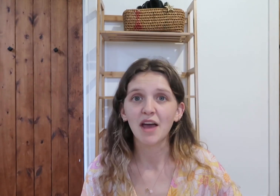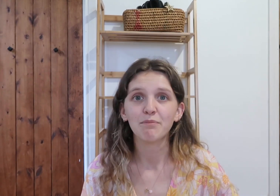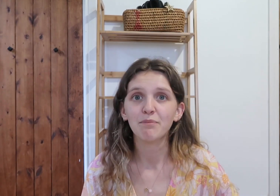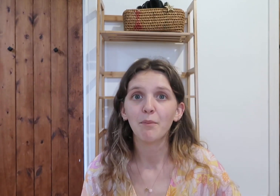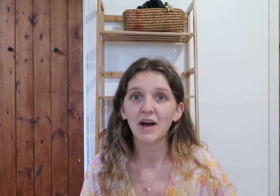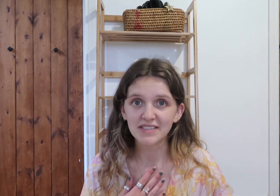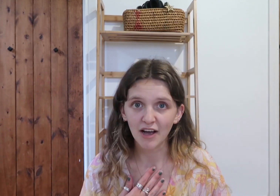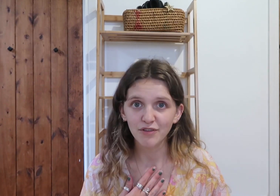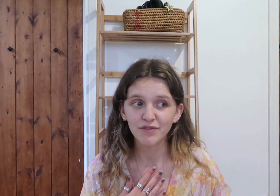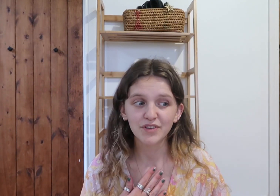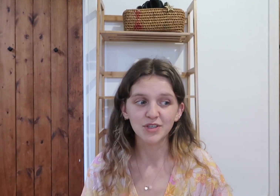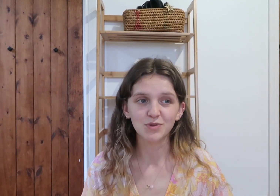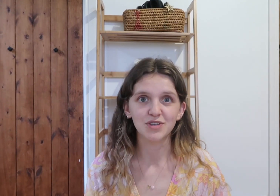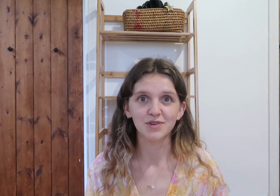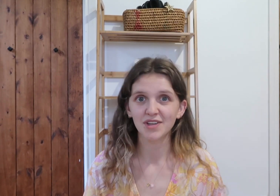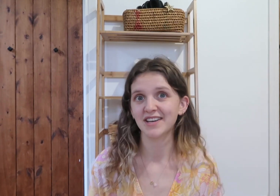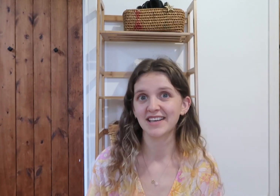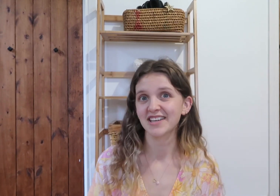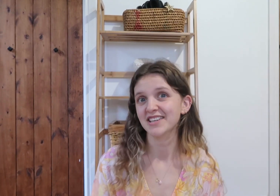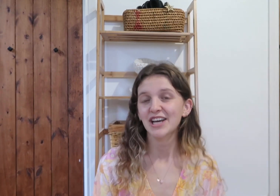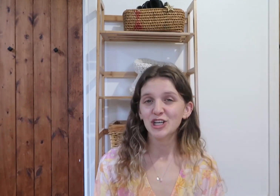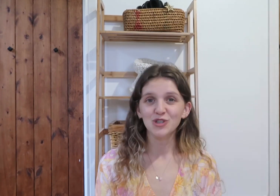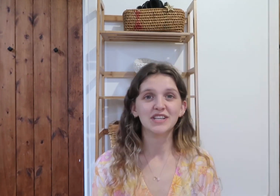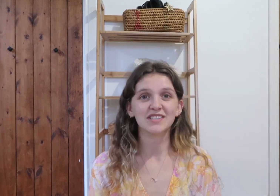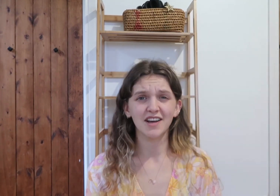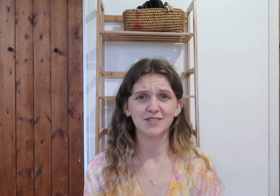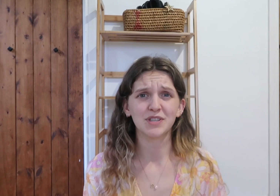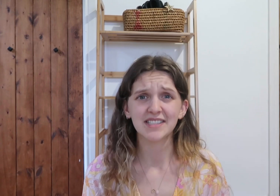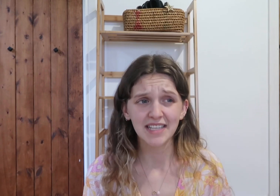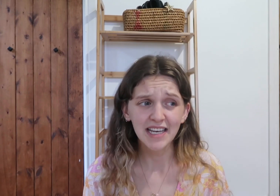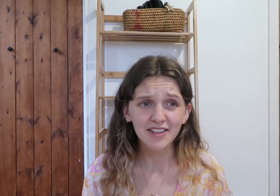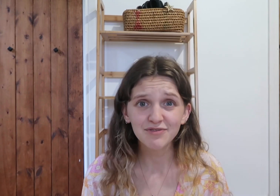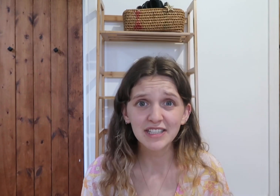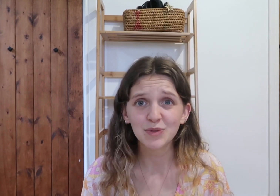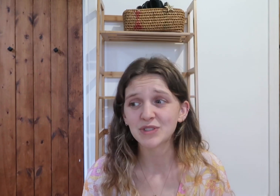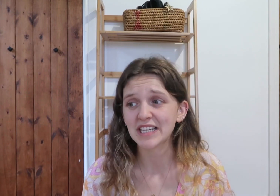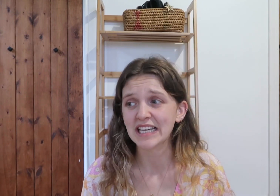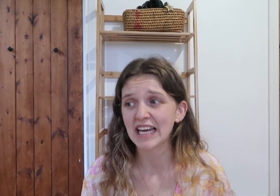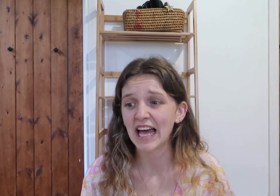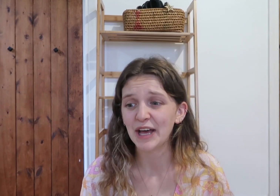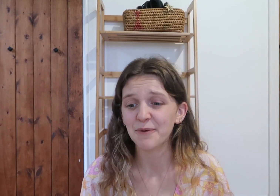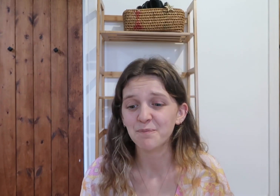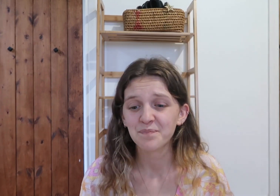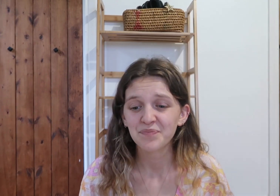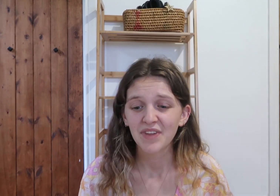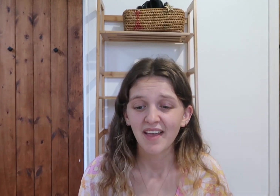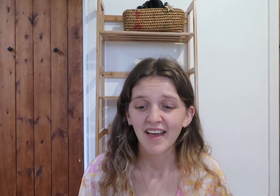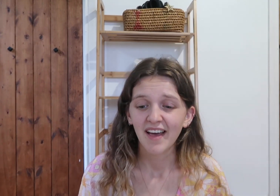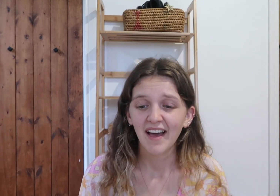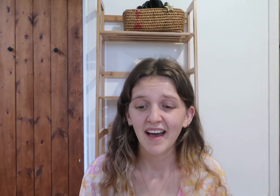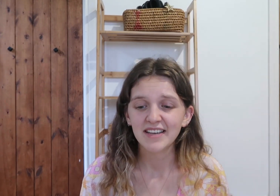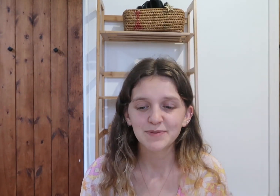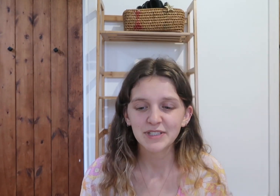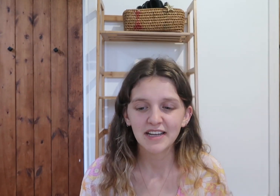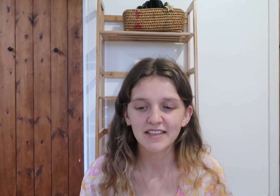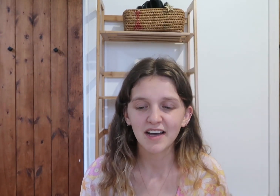getting myself used to signing and using signs, because it's really daunting, and especially like